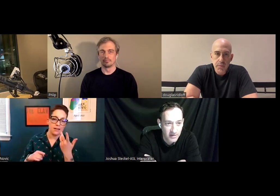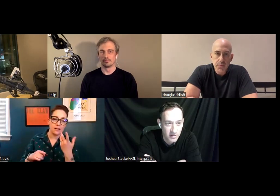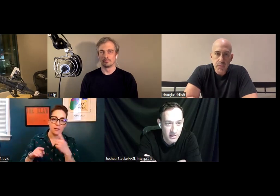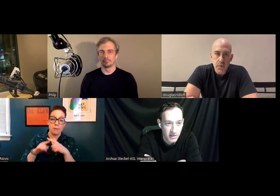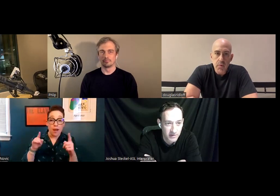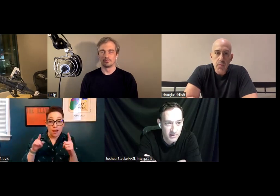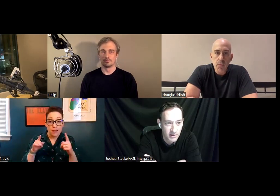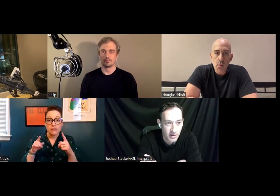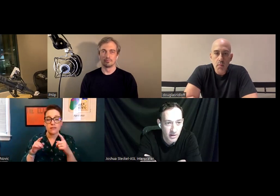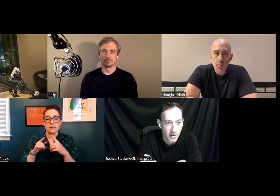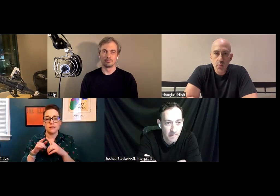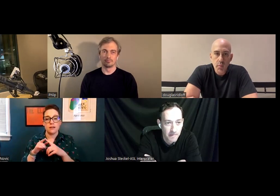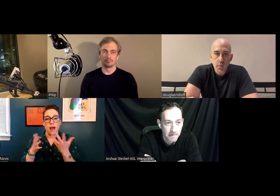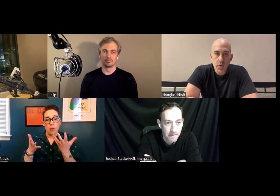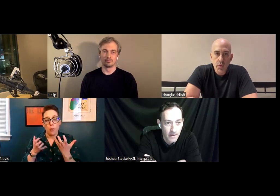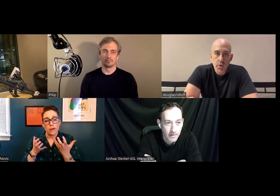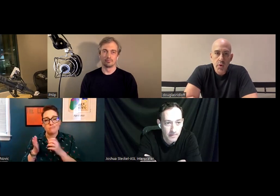a flat 2D surface.